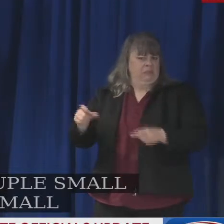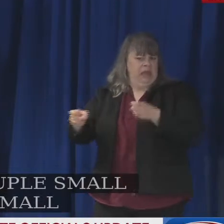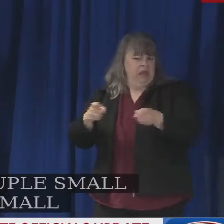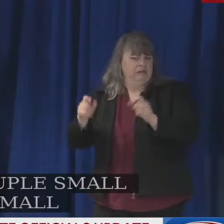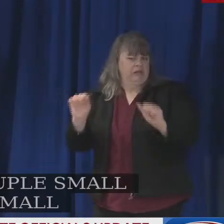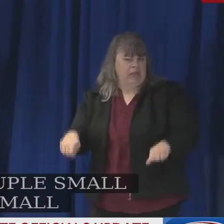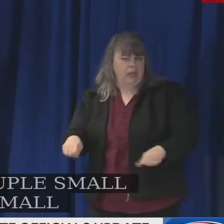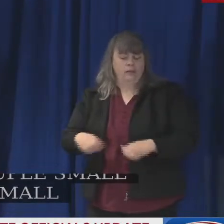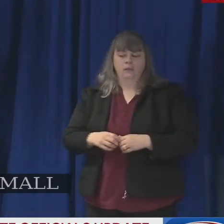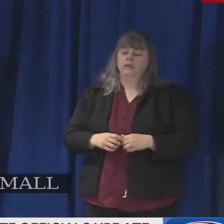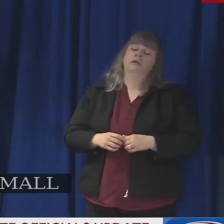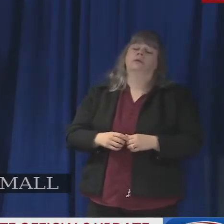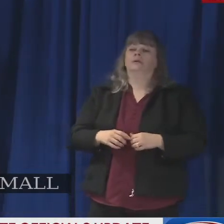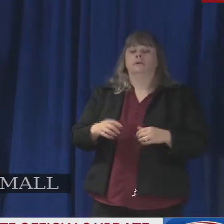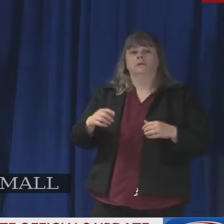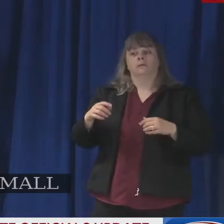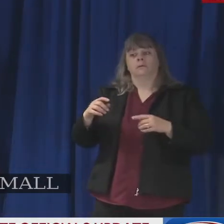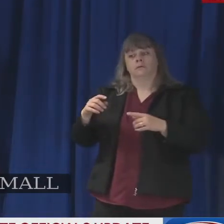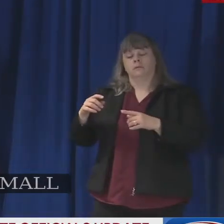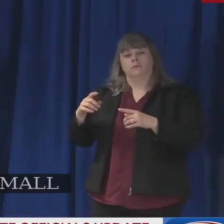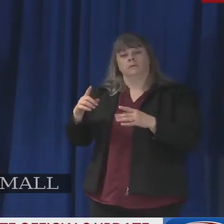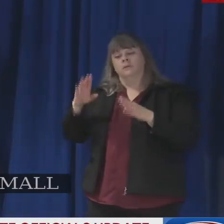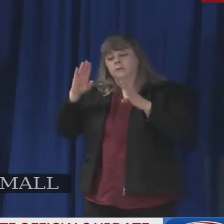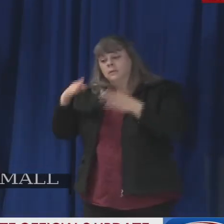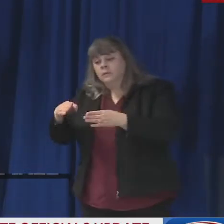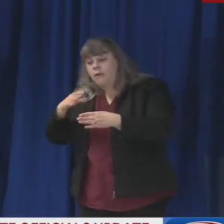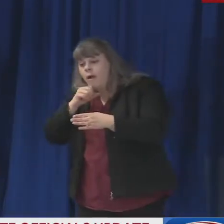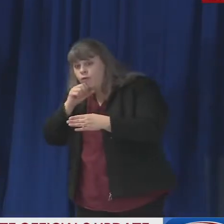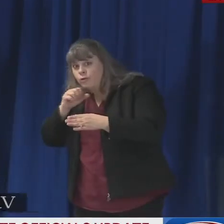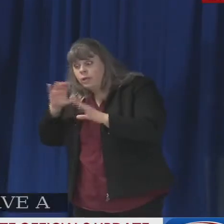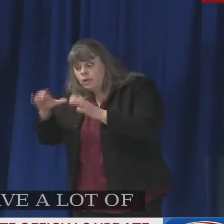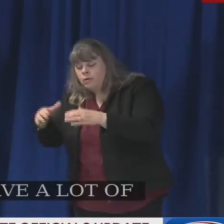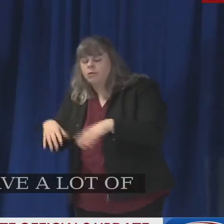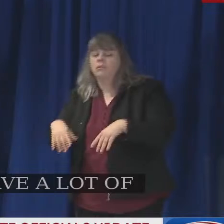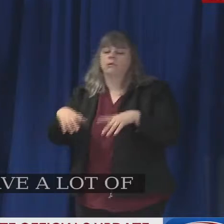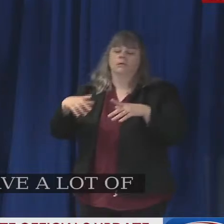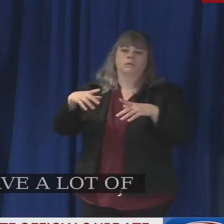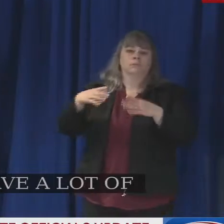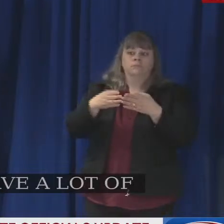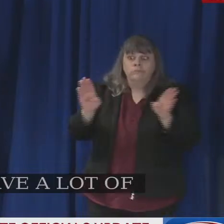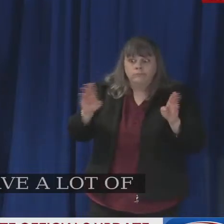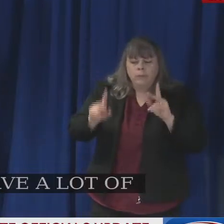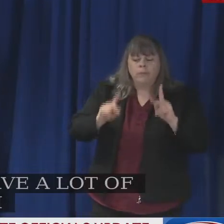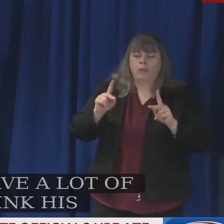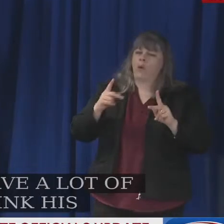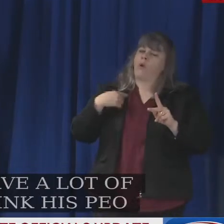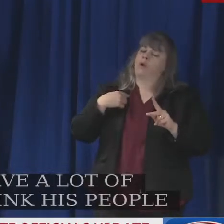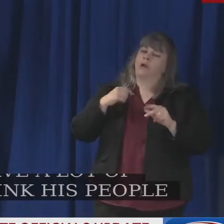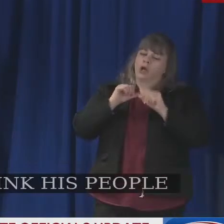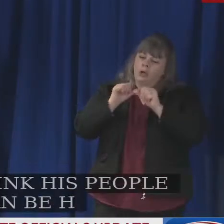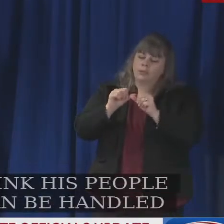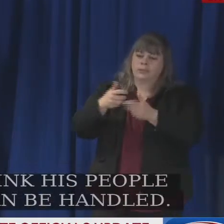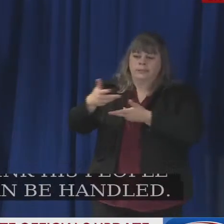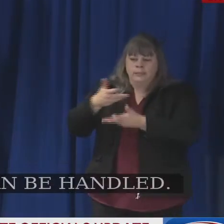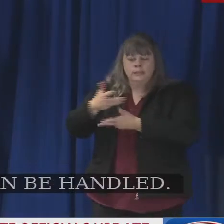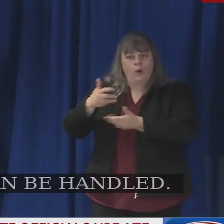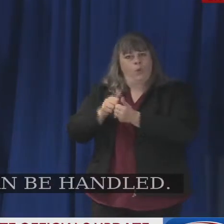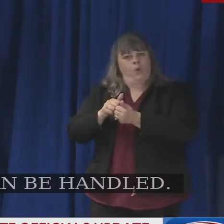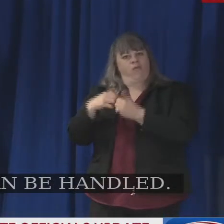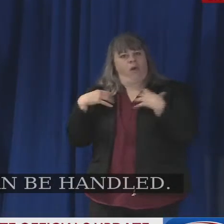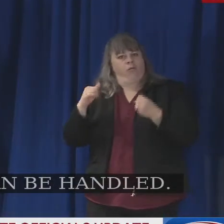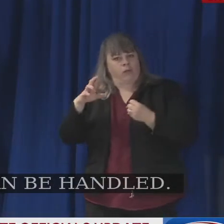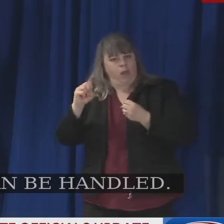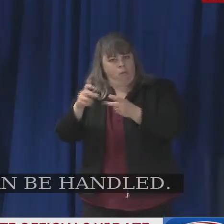the entire general population or just for the elderly or whatever it might be, we're constantly interacting with the healthcare provider sector, and we